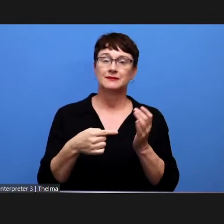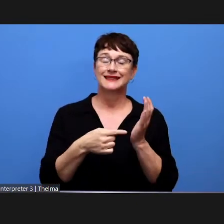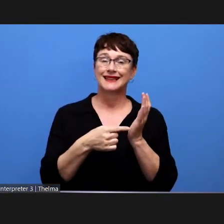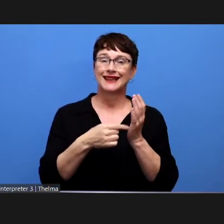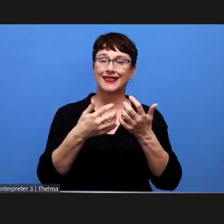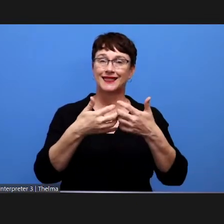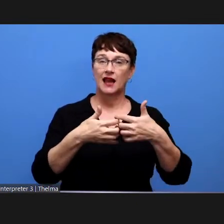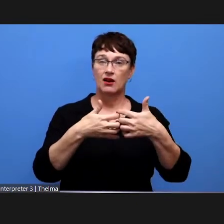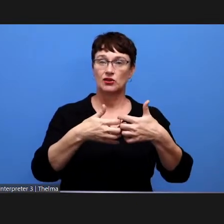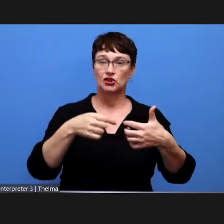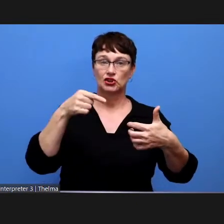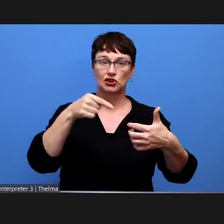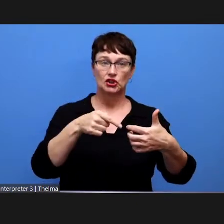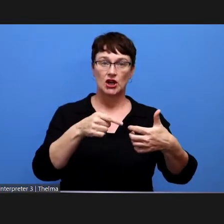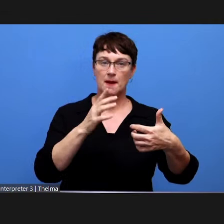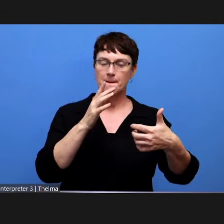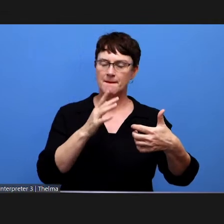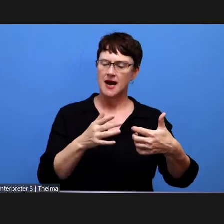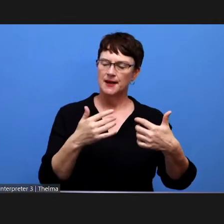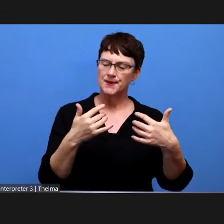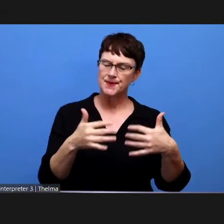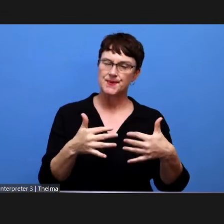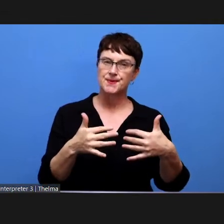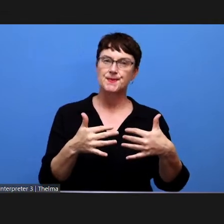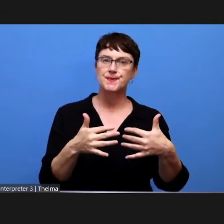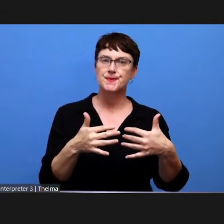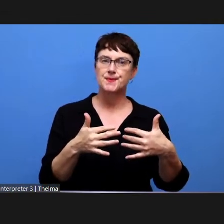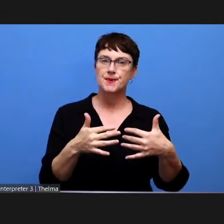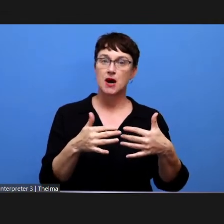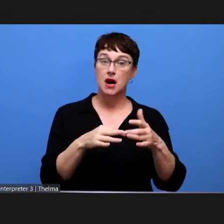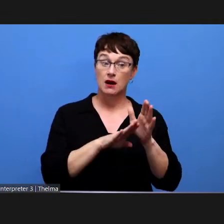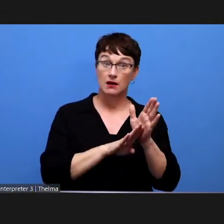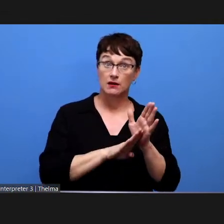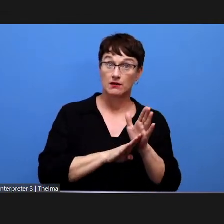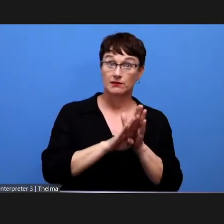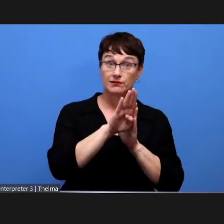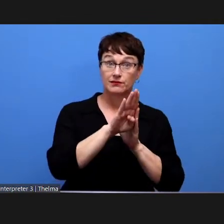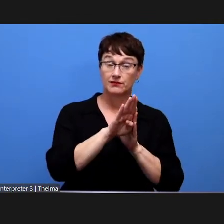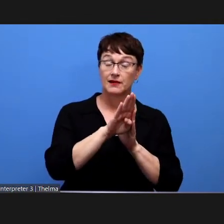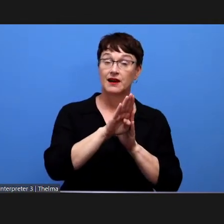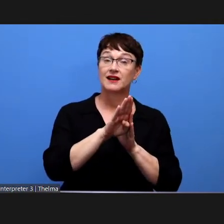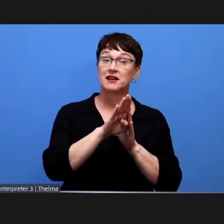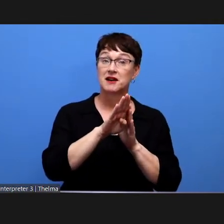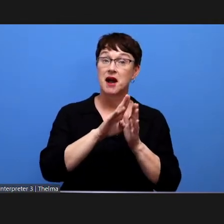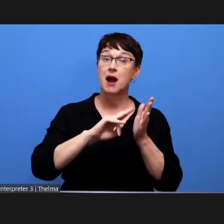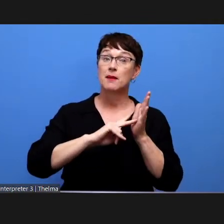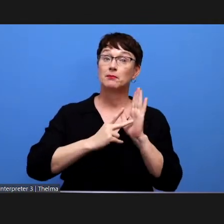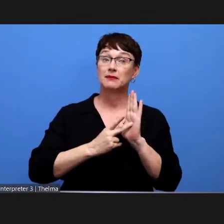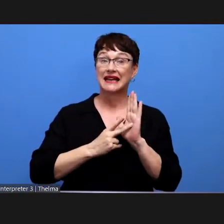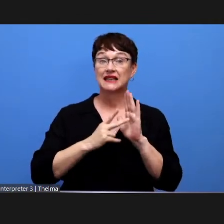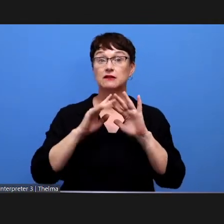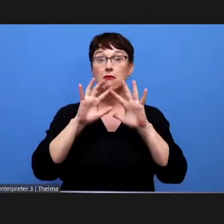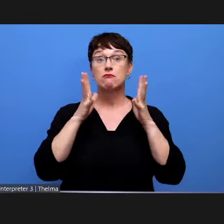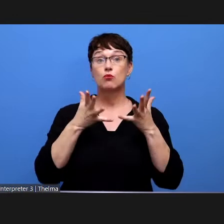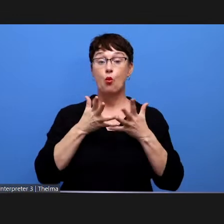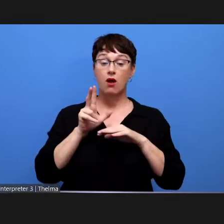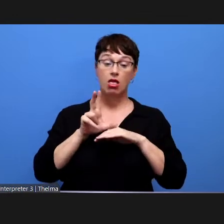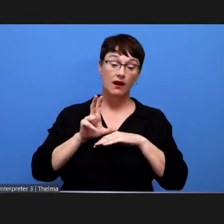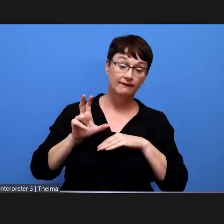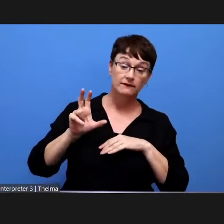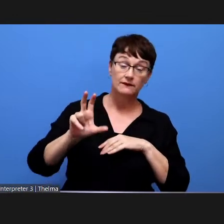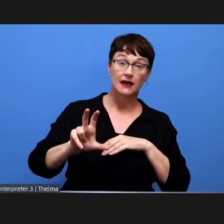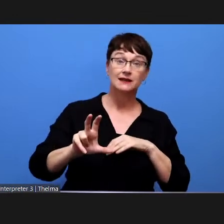energy transition, a just and equitable energy transition in Africa, where Africa can make use of its natural